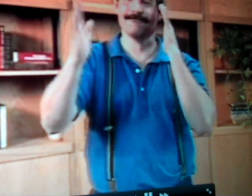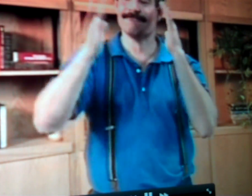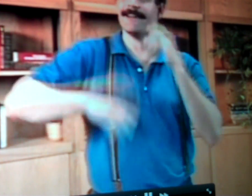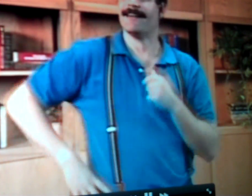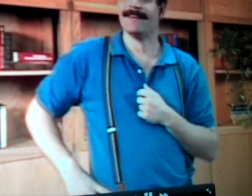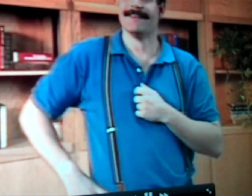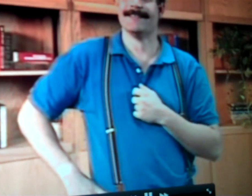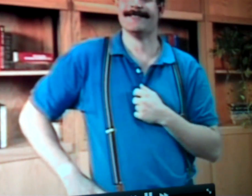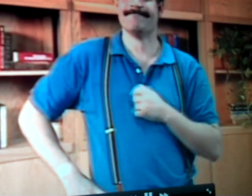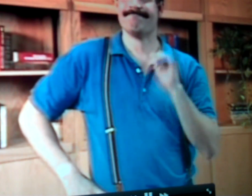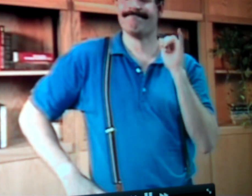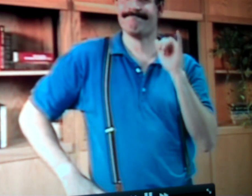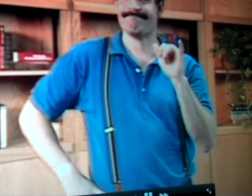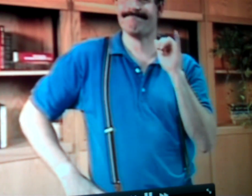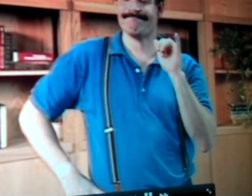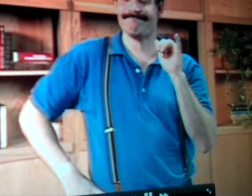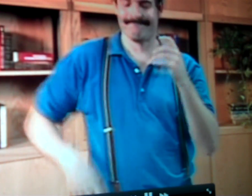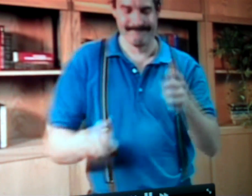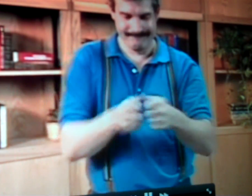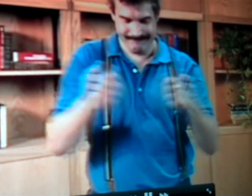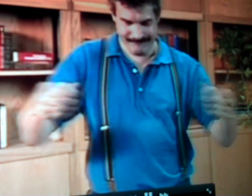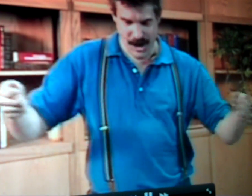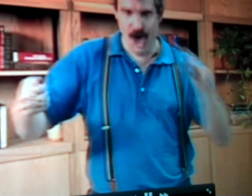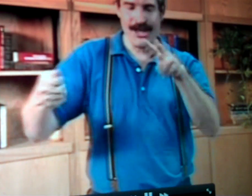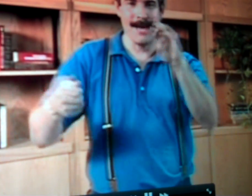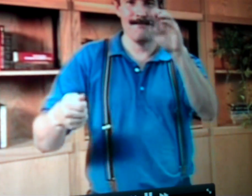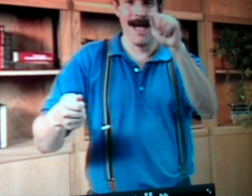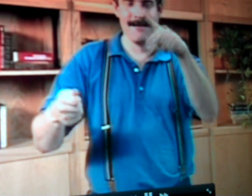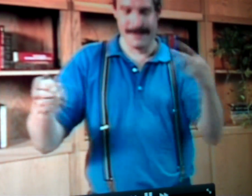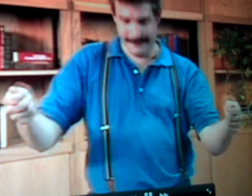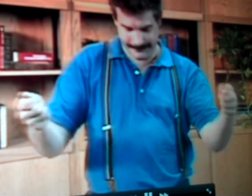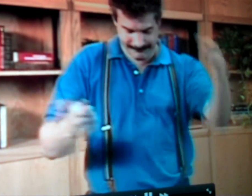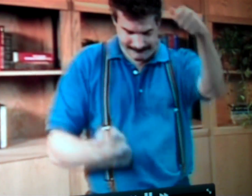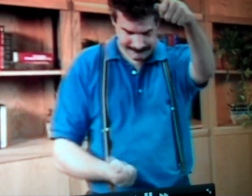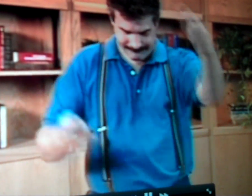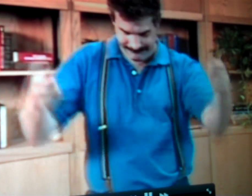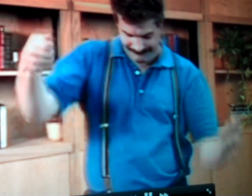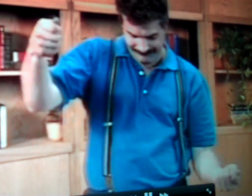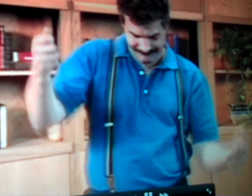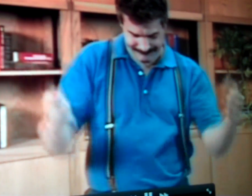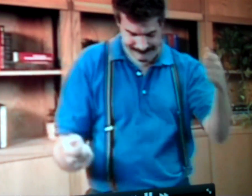carrying my books through campus. People were passing by, and I opened up a map.